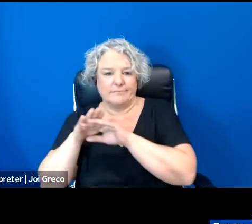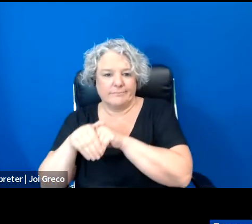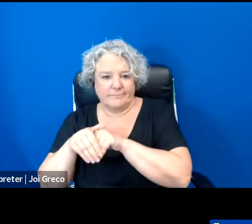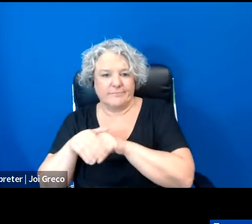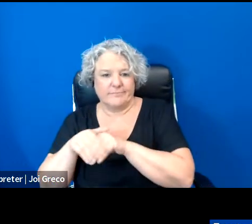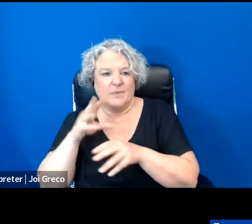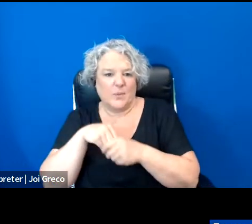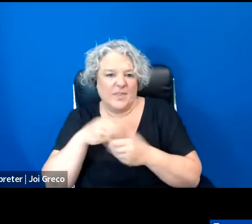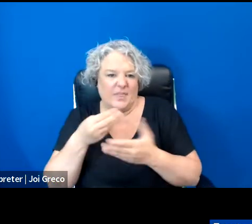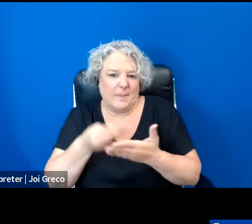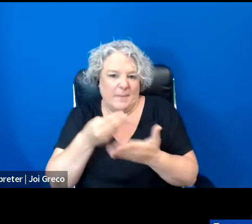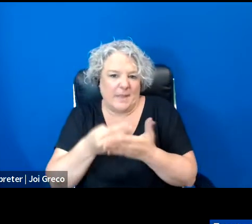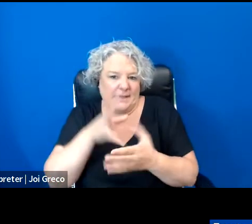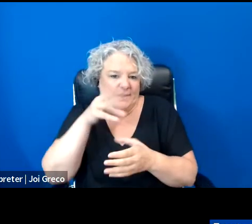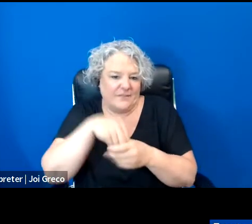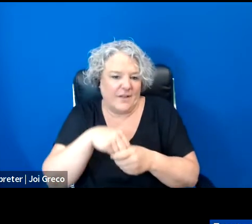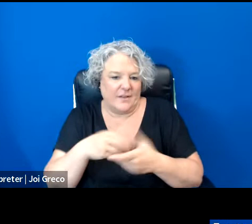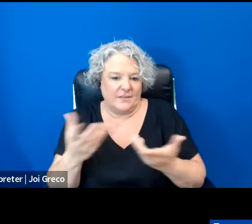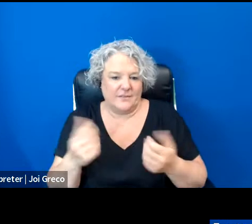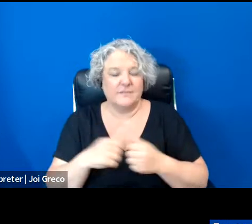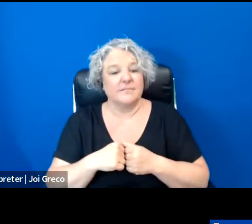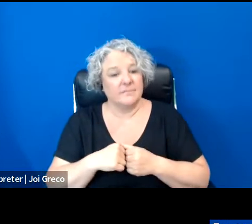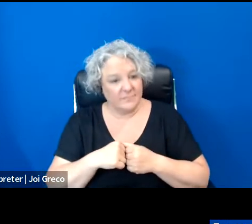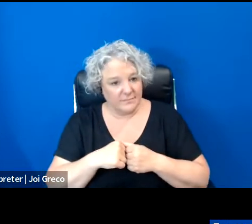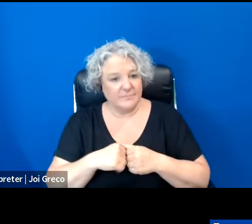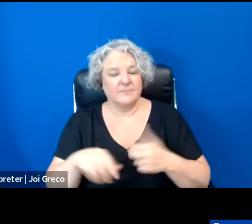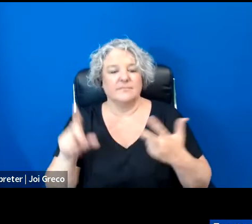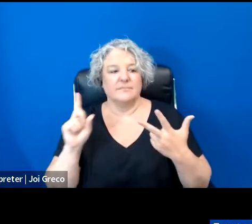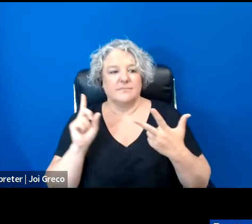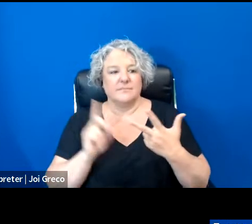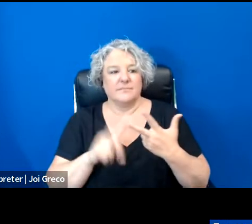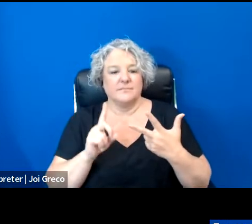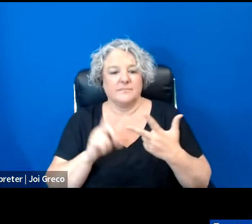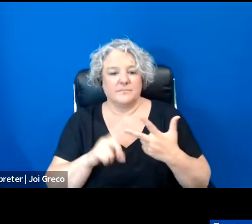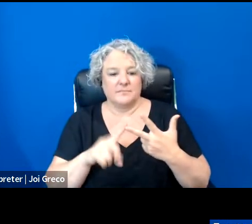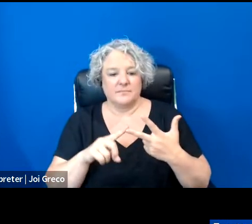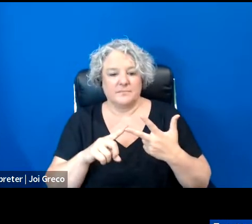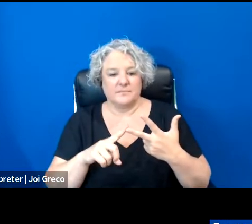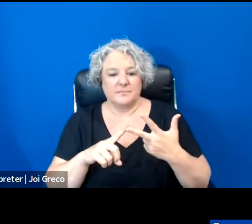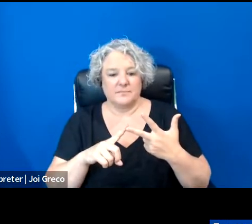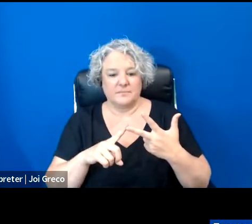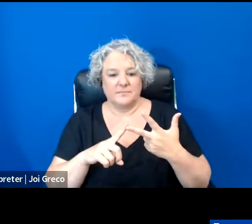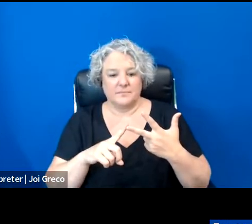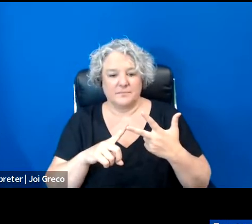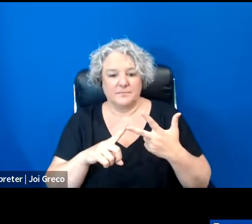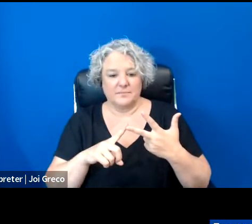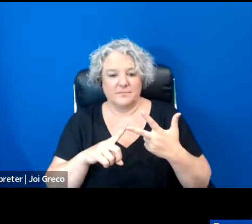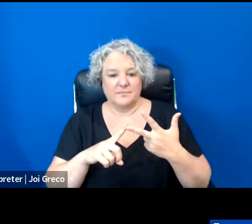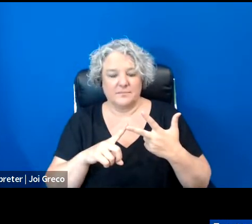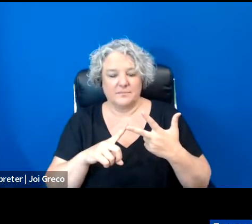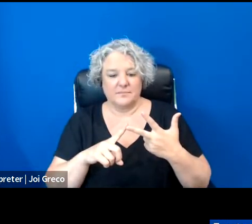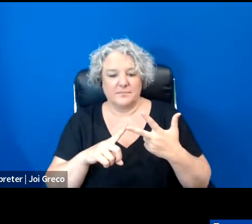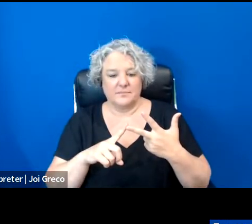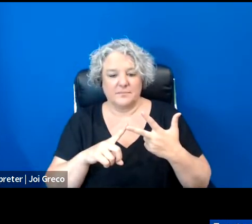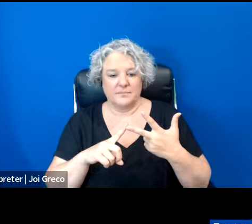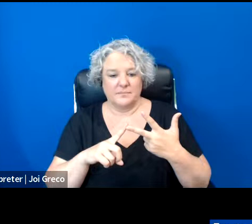Okay. Wait for one more question from this side. Okay, please go ahead.